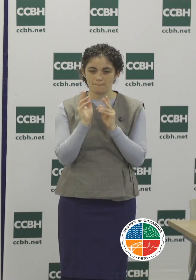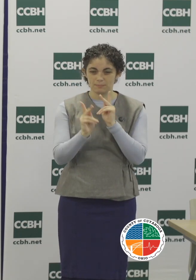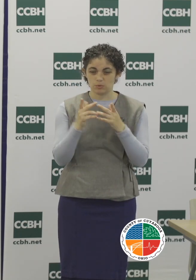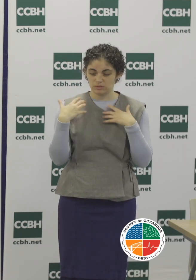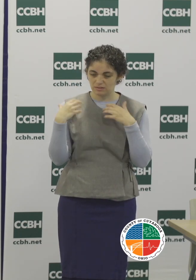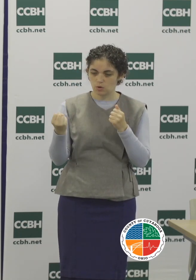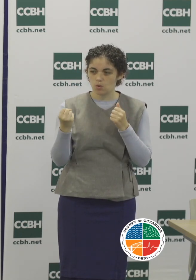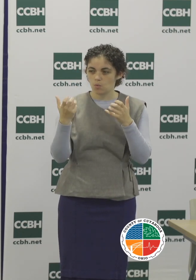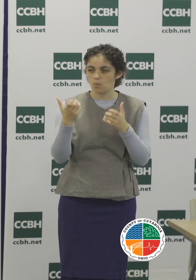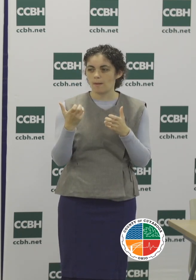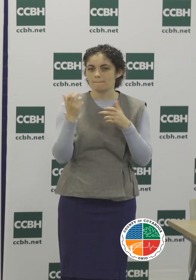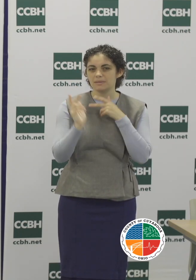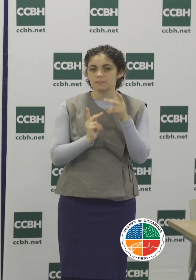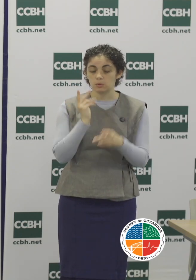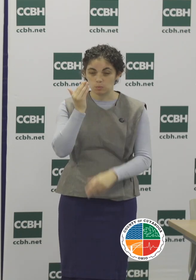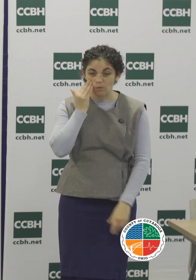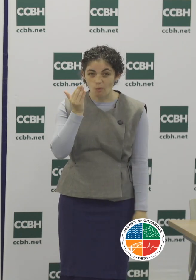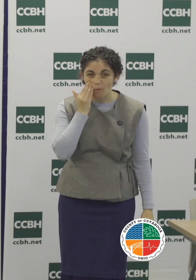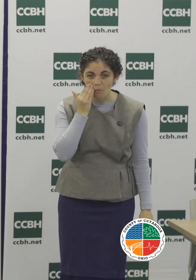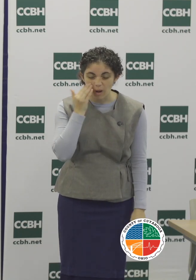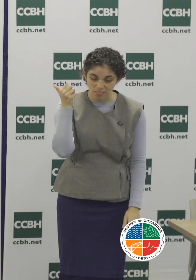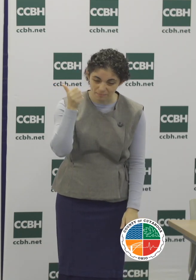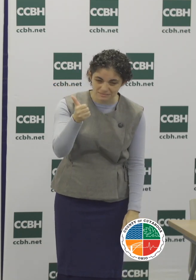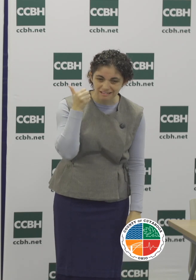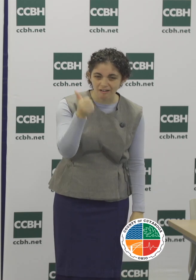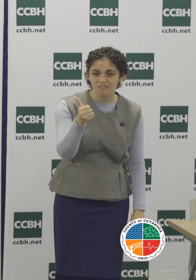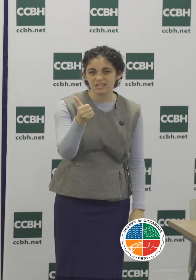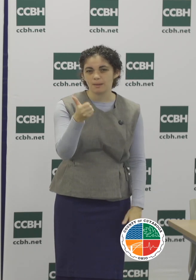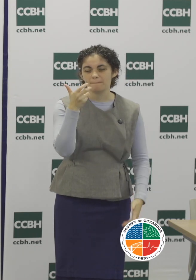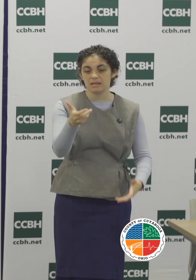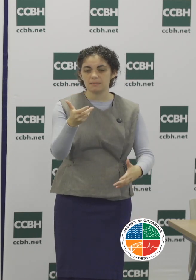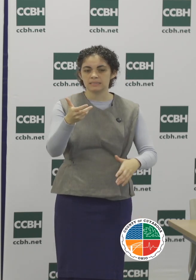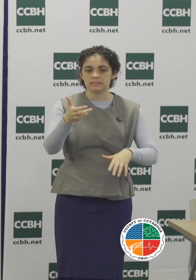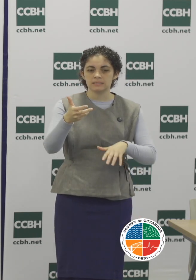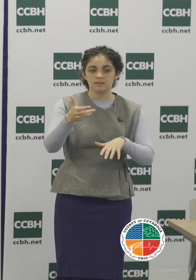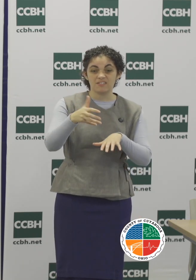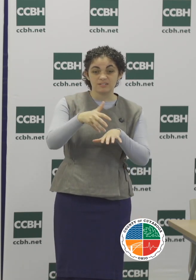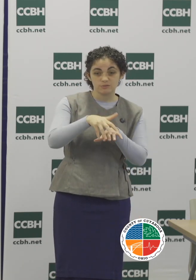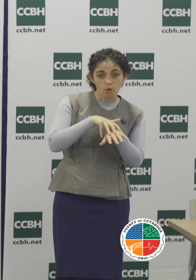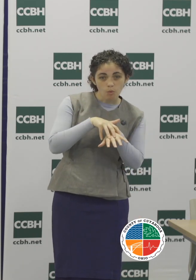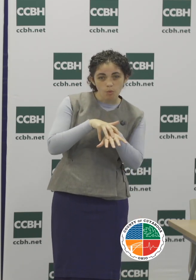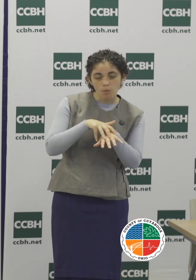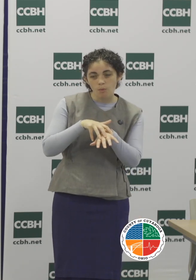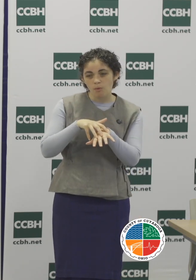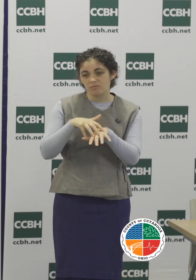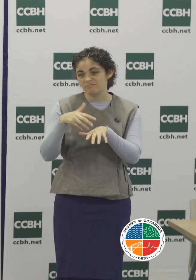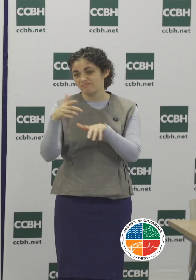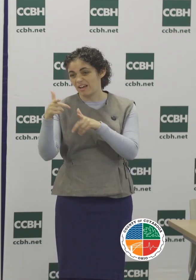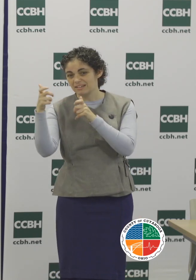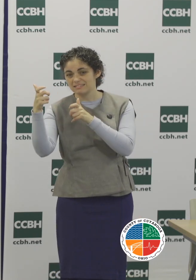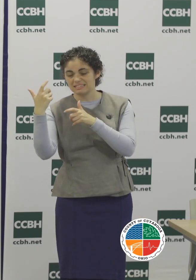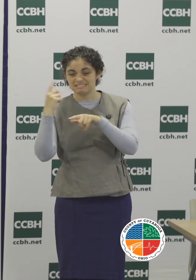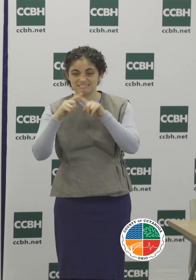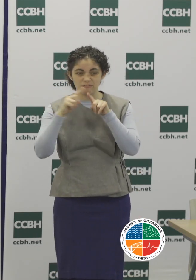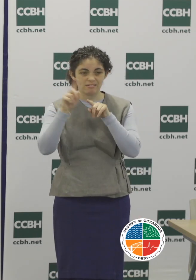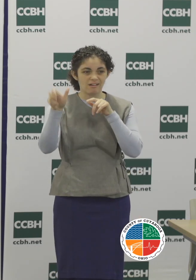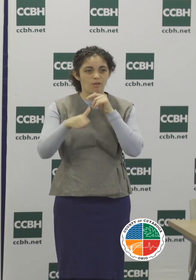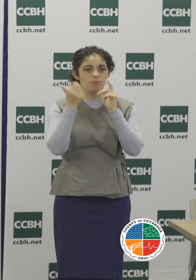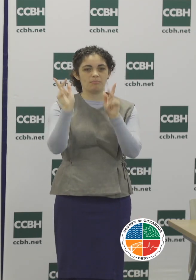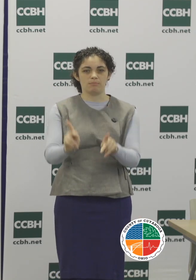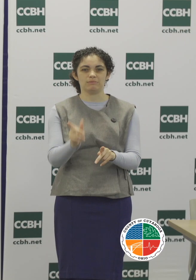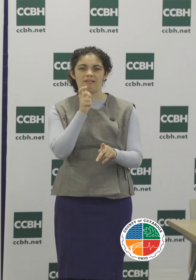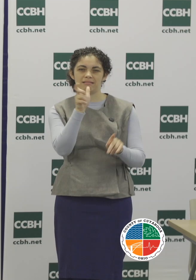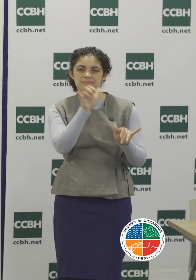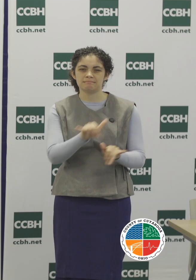I really want people to know that they may proceed at a different recovery timeline than other people.